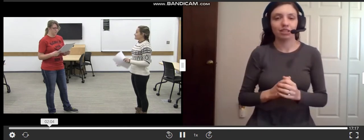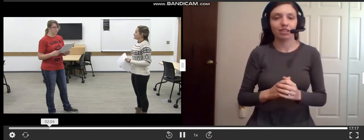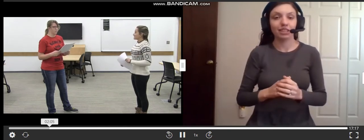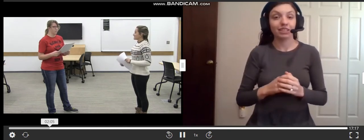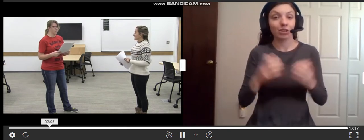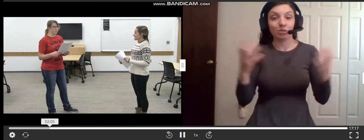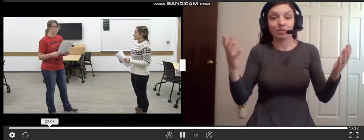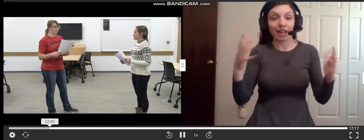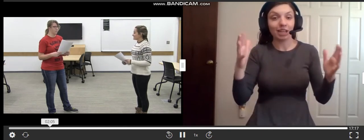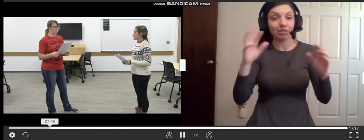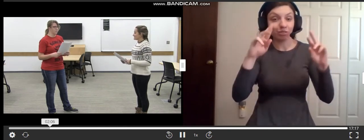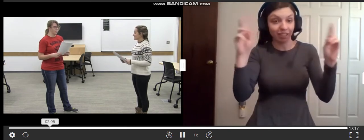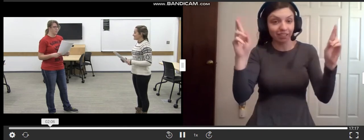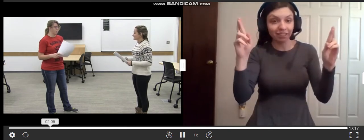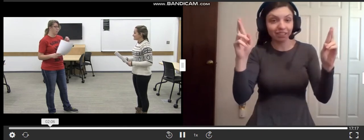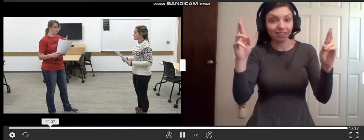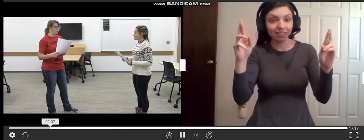Yeah, are you ready?